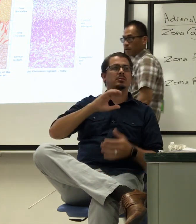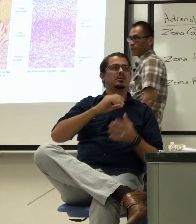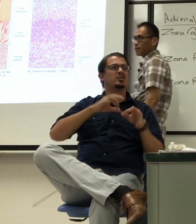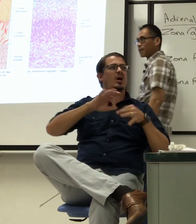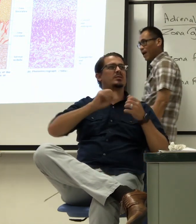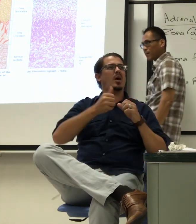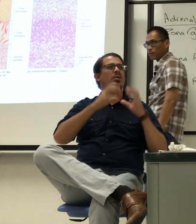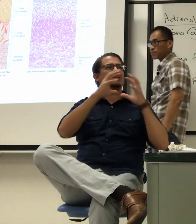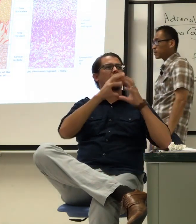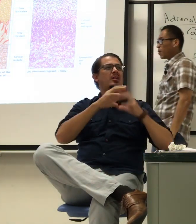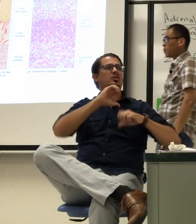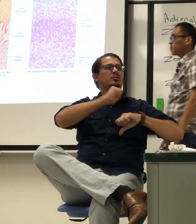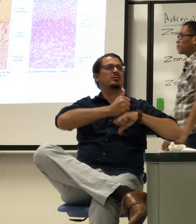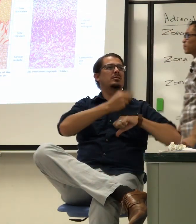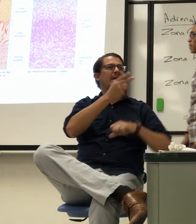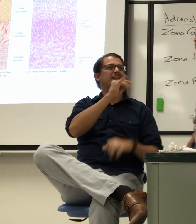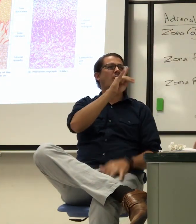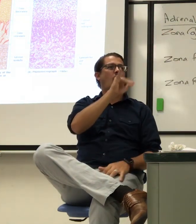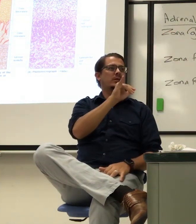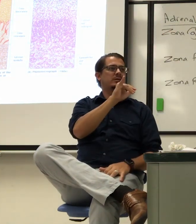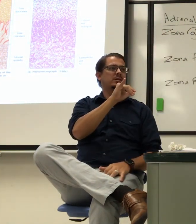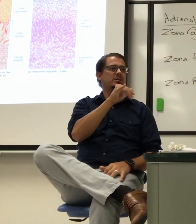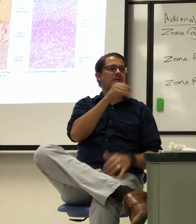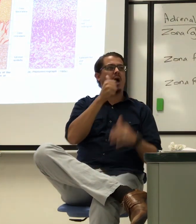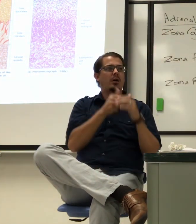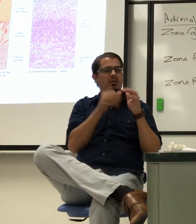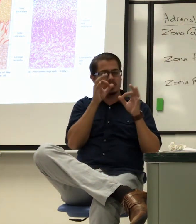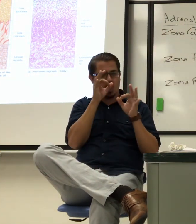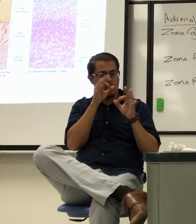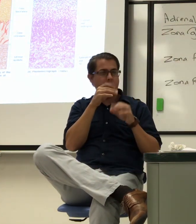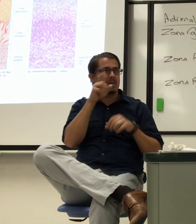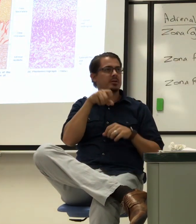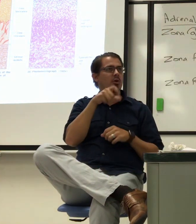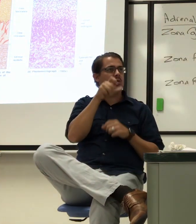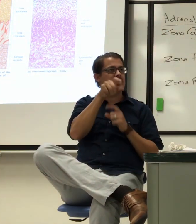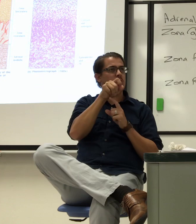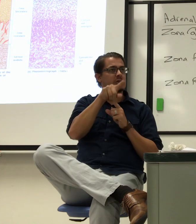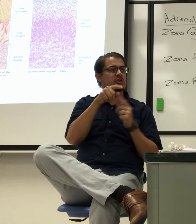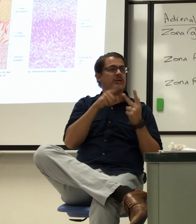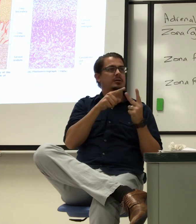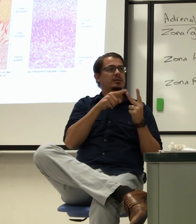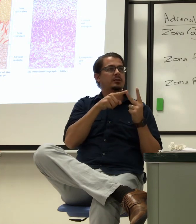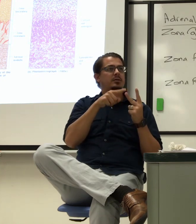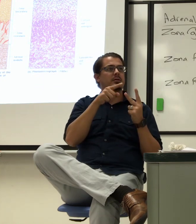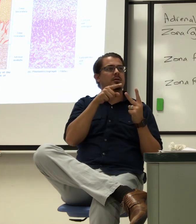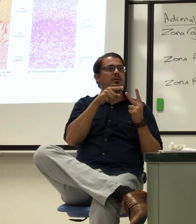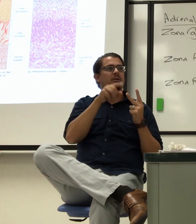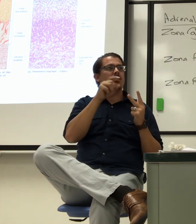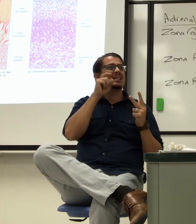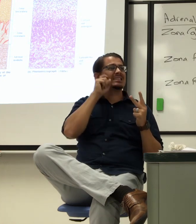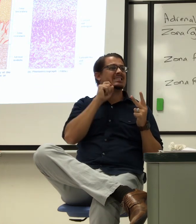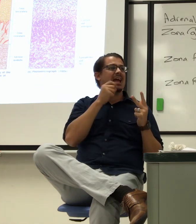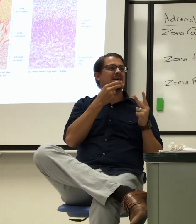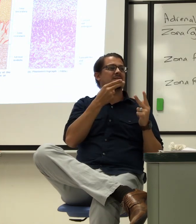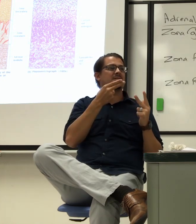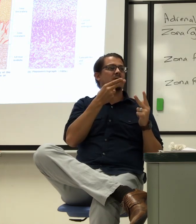histology. You know, look at them under the scope. And you got to know the secretions. The zona reticularis will secrete the sex